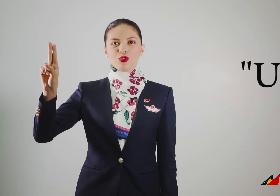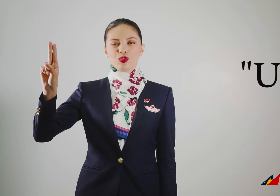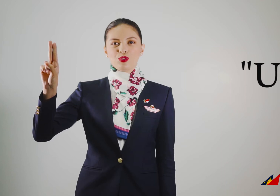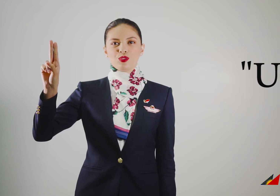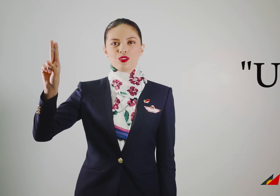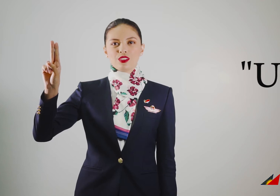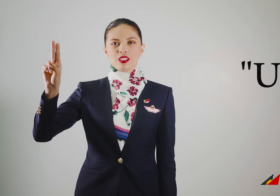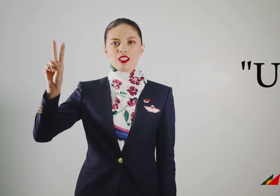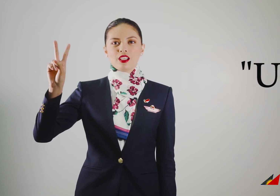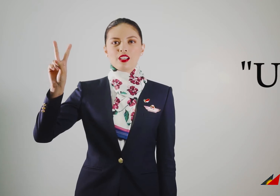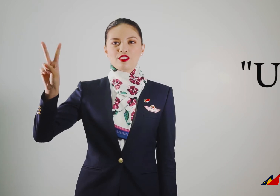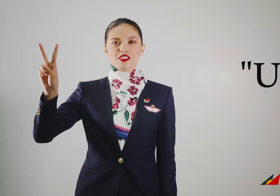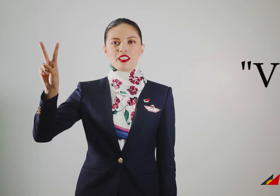U, V,